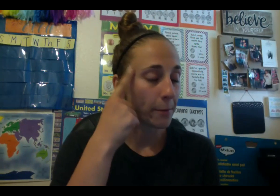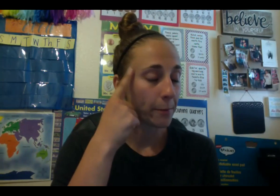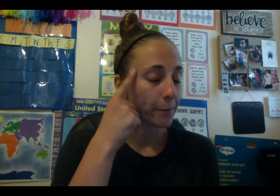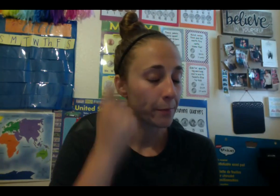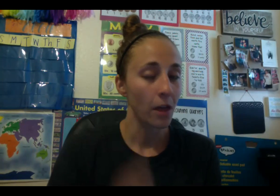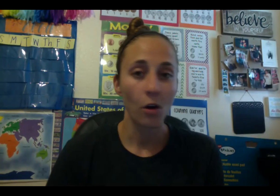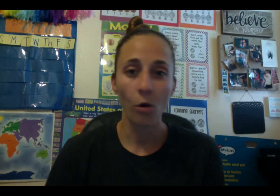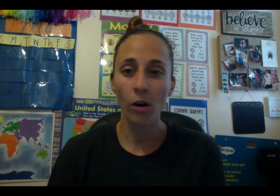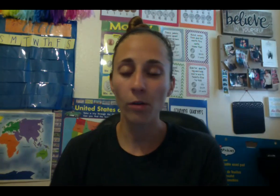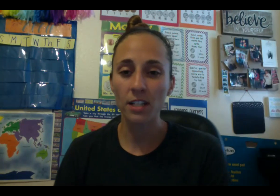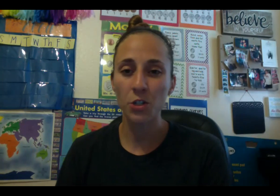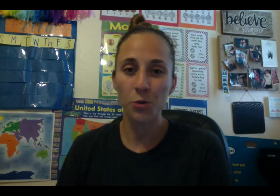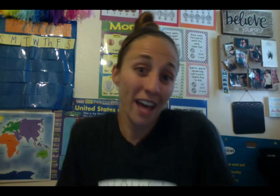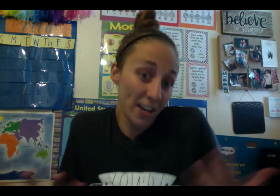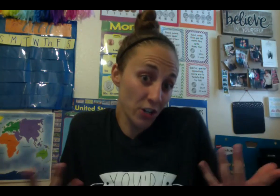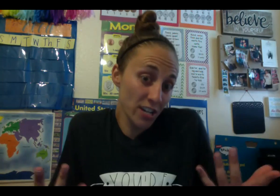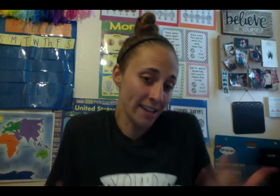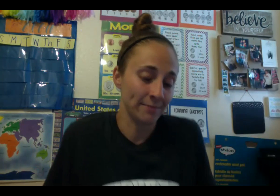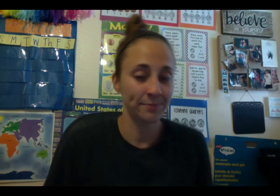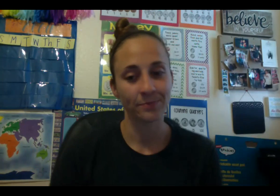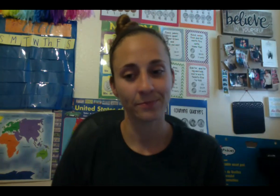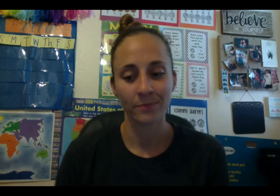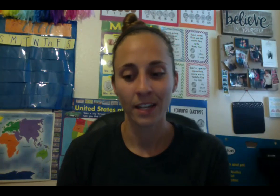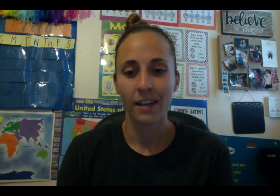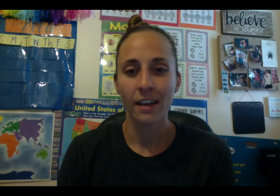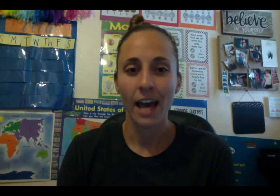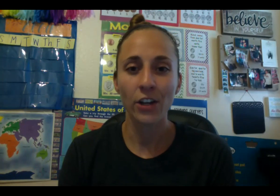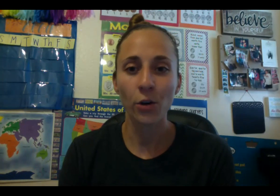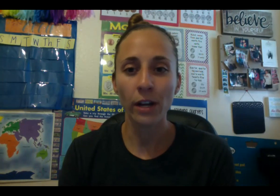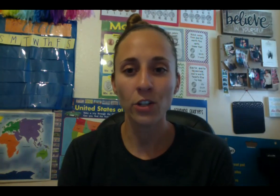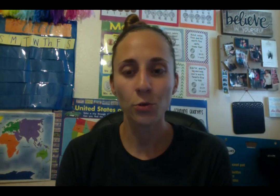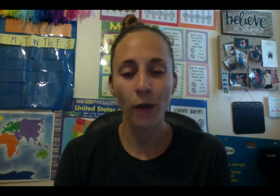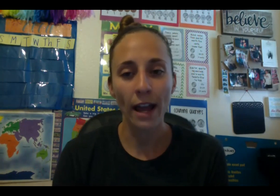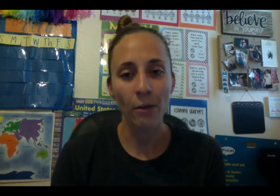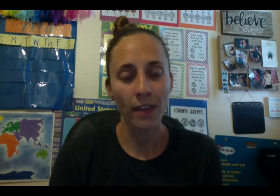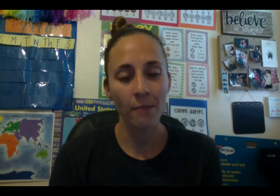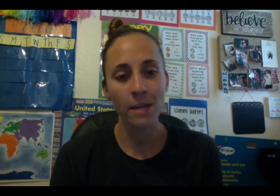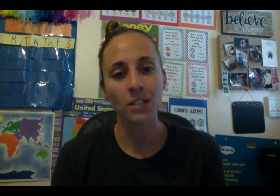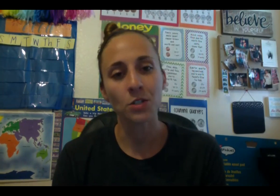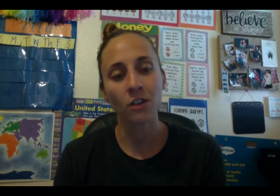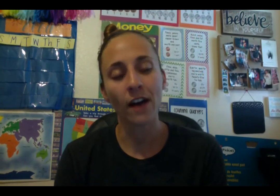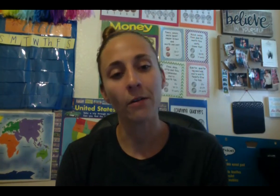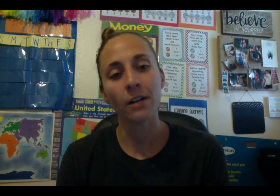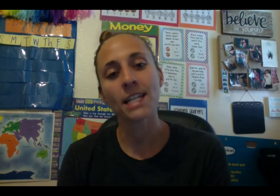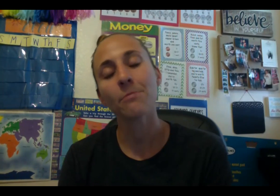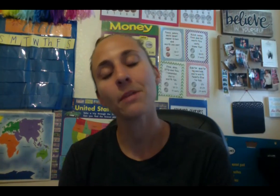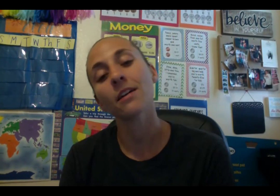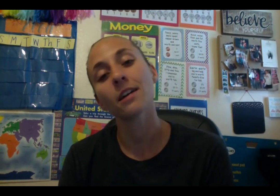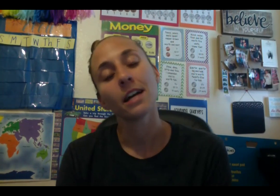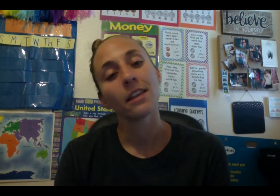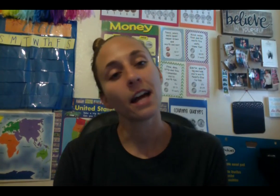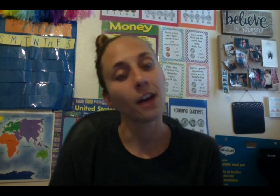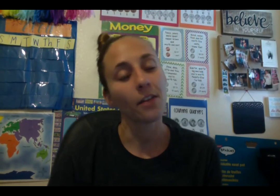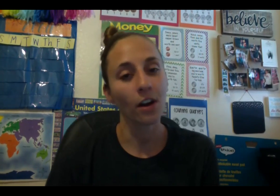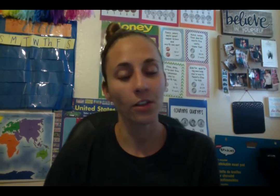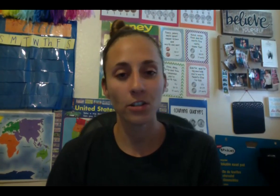Remember? Or was it to entertain? And you're going to write what that means. So if I were to type here